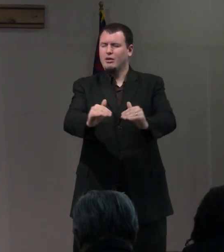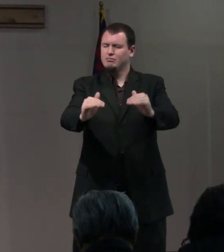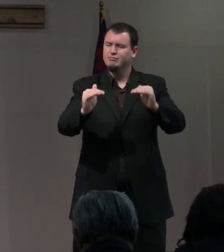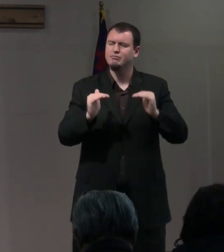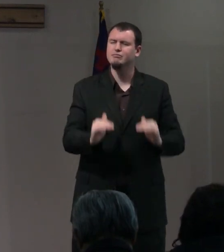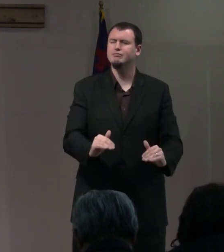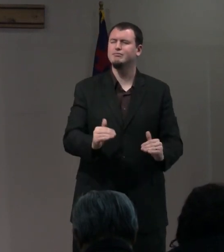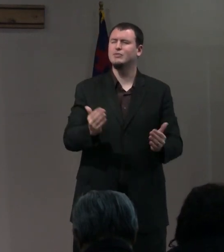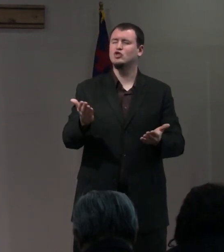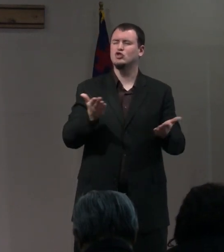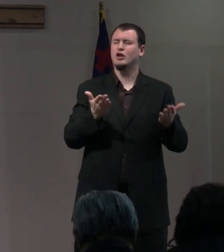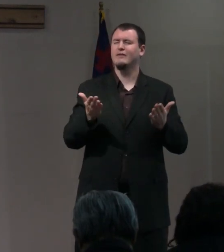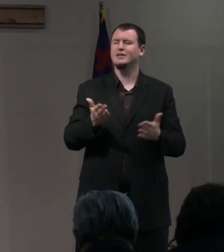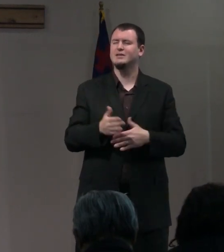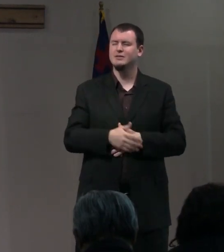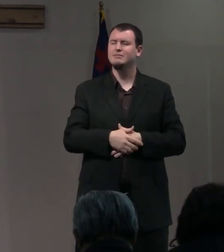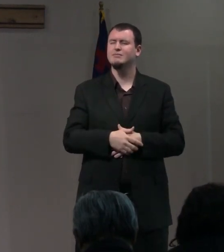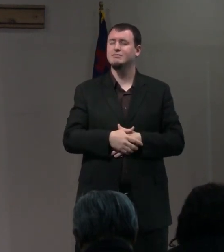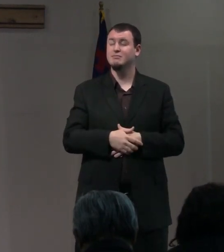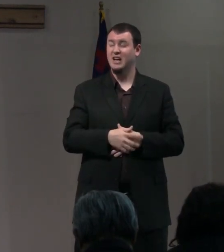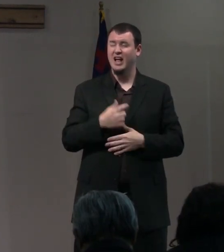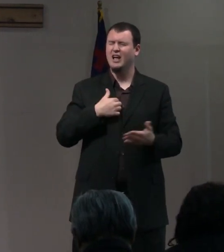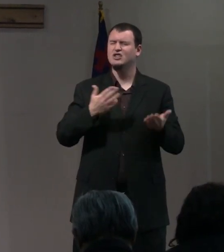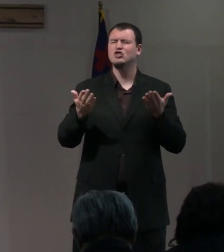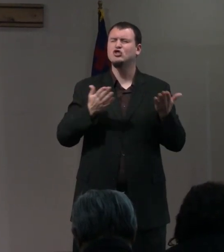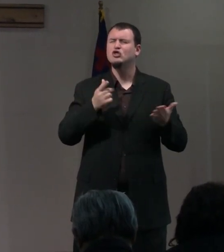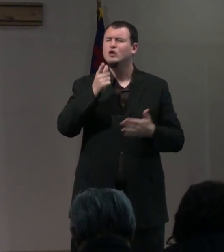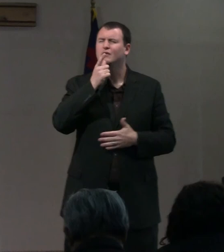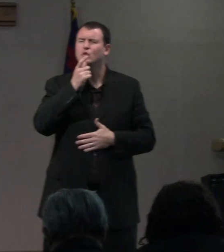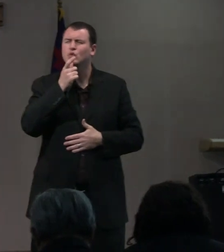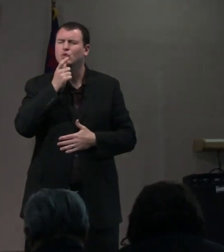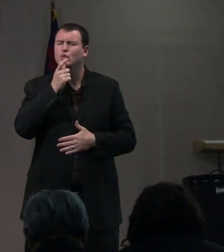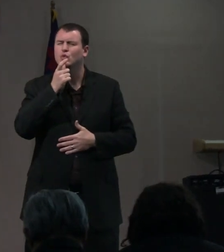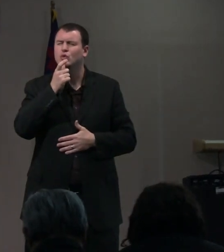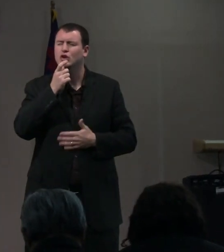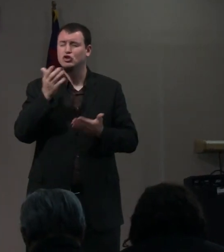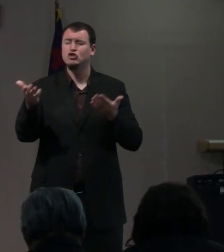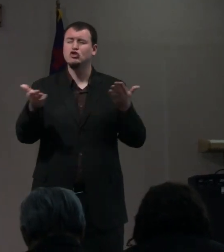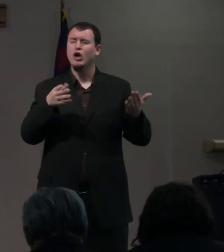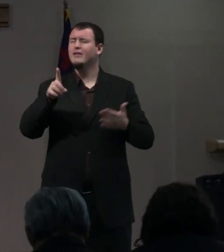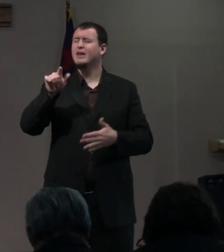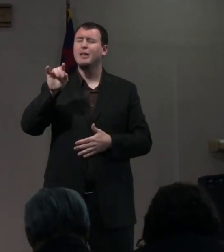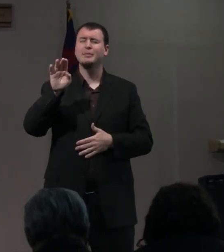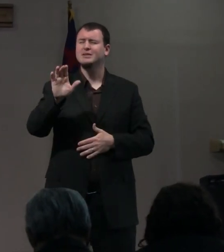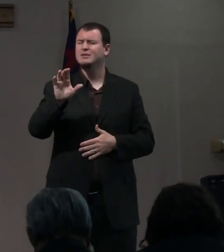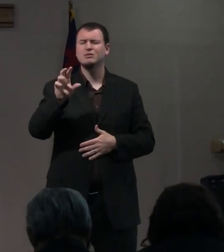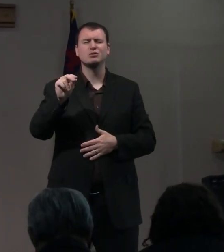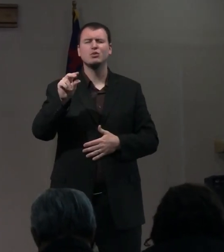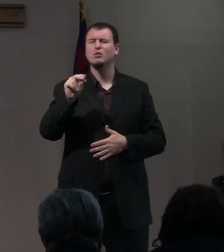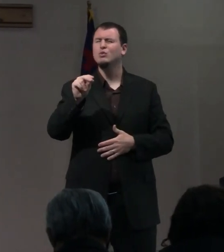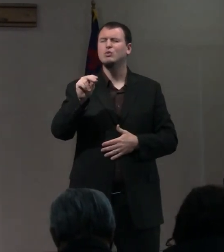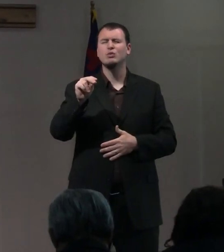We thank you for the opportunity to become lowly servants. We serve